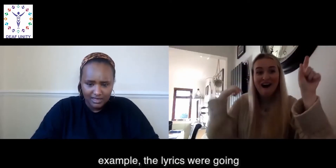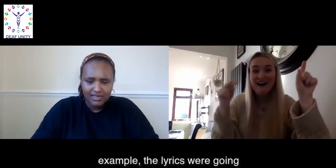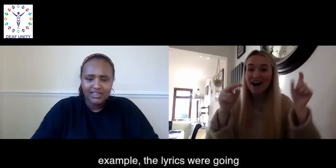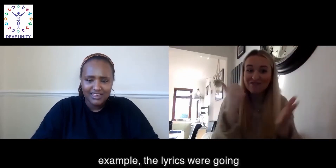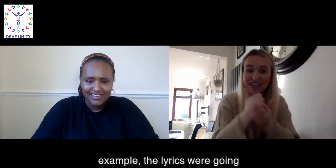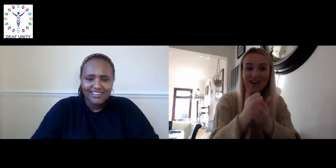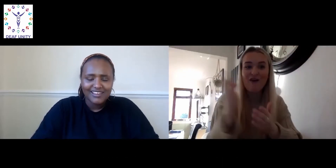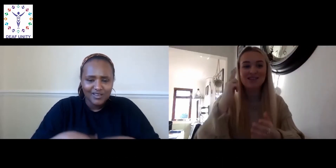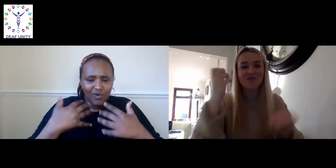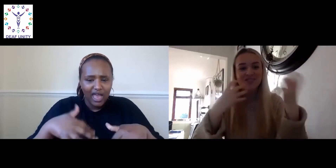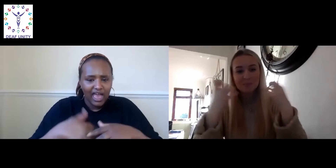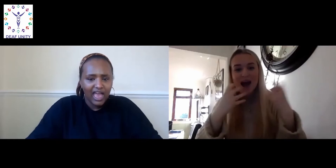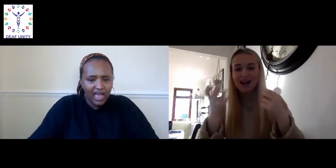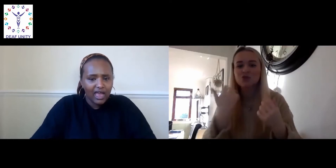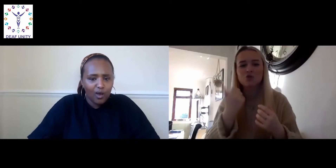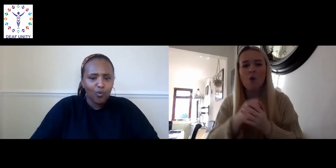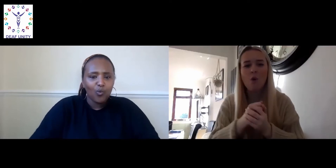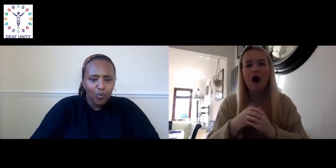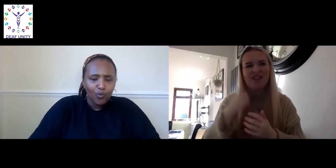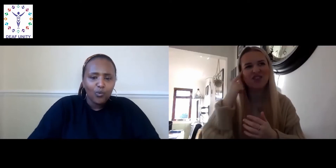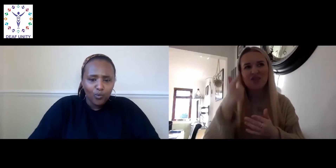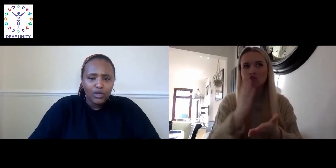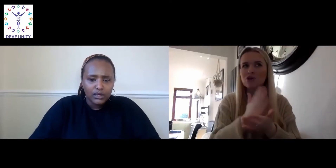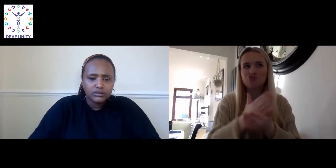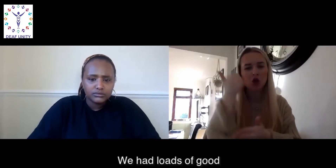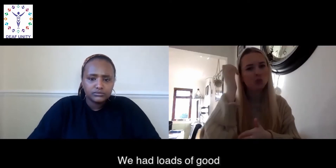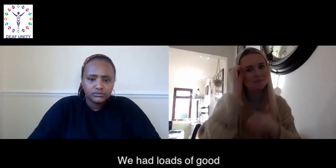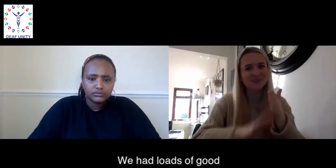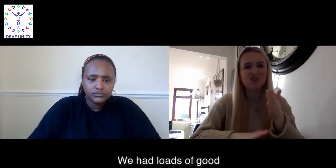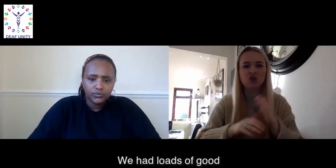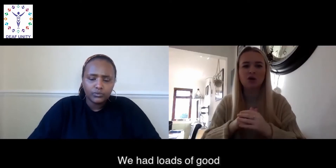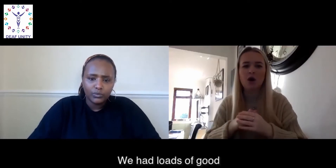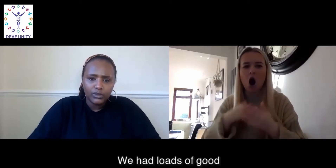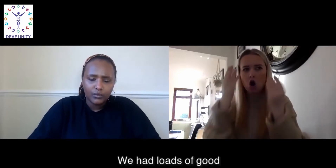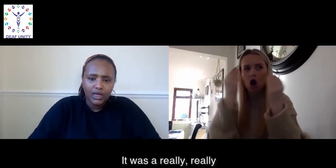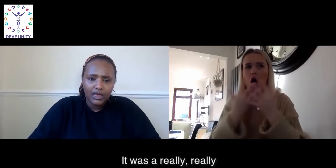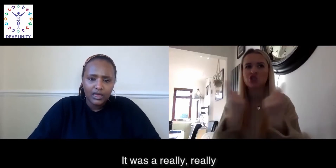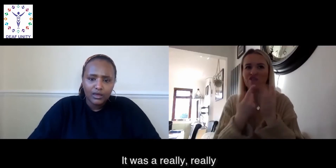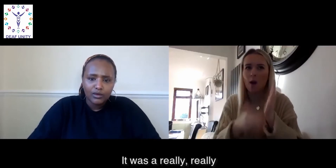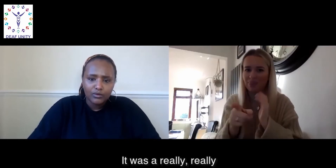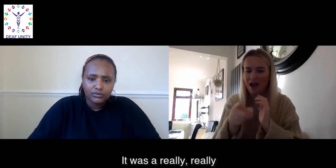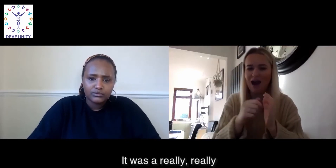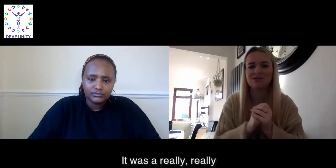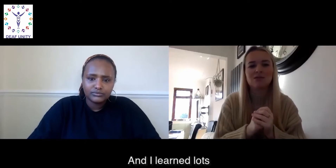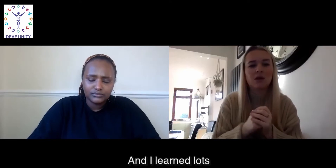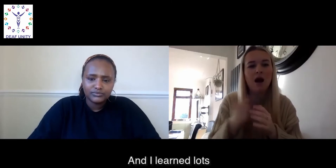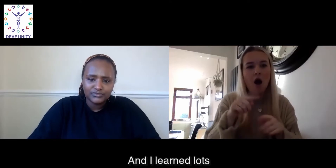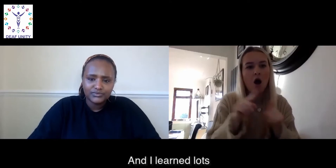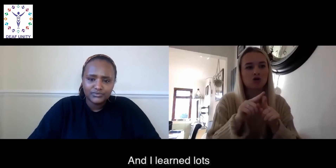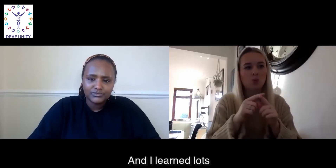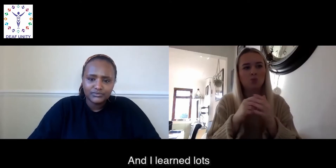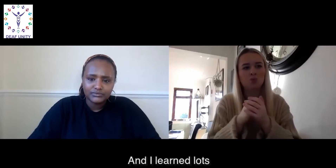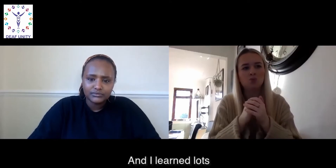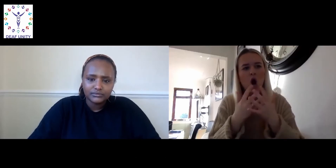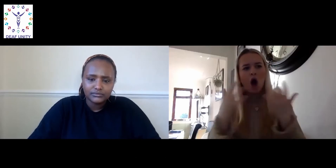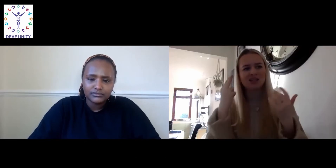on the wall. It was fantastic. Oh, wow. Yeah, we had loads of good feedback for that. It was really, really good experience, and I learned lots of stuff